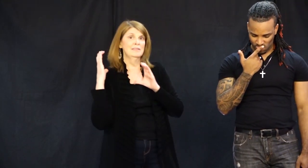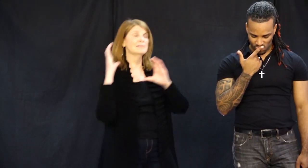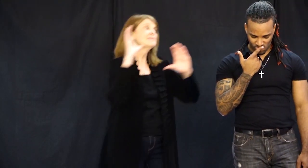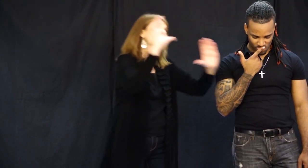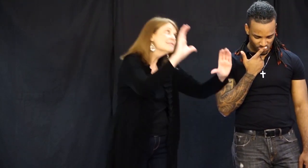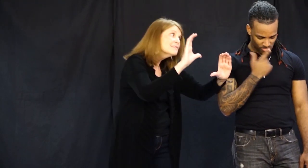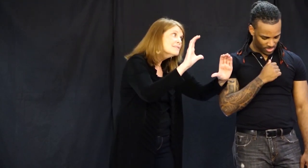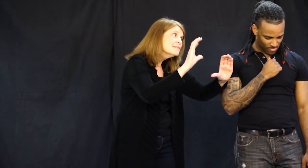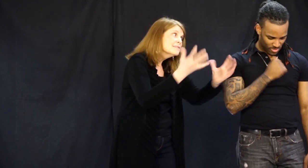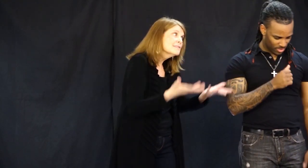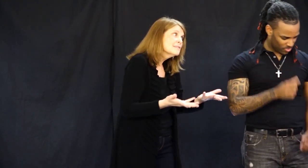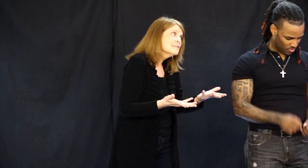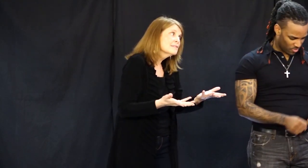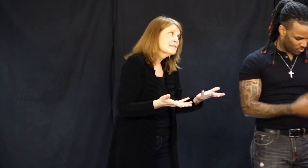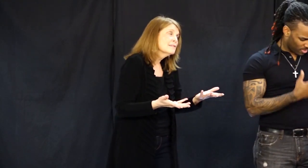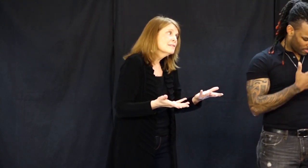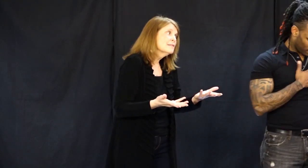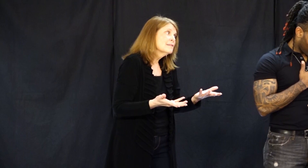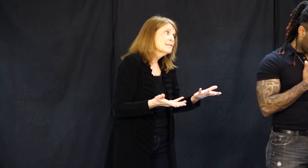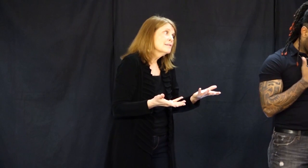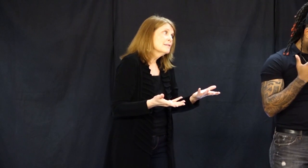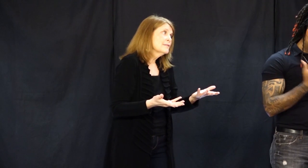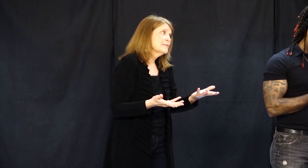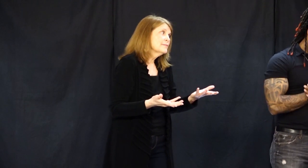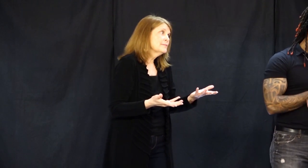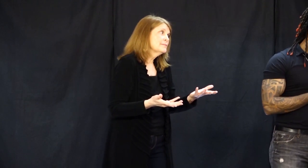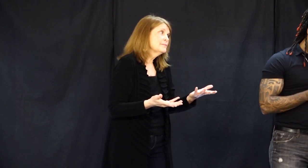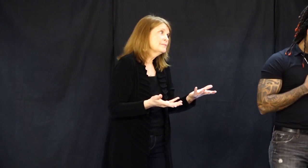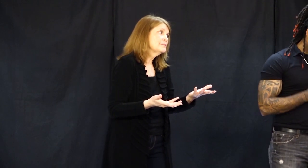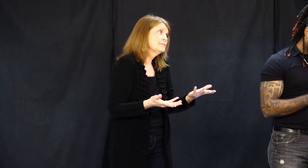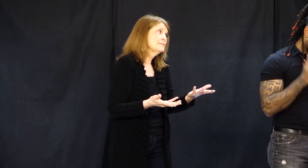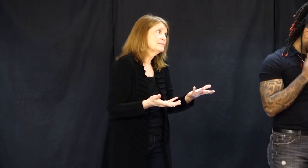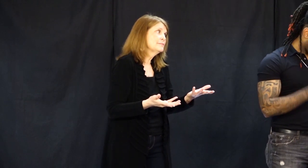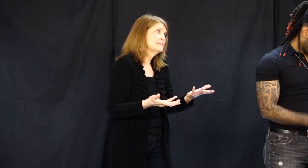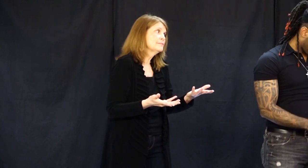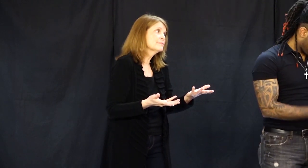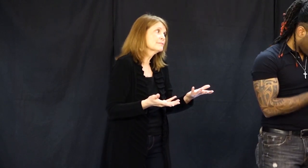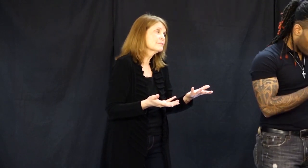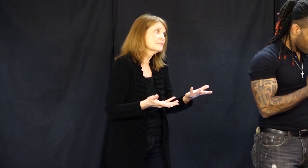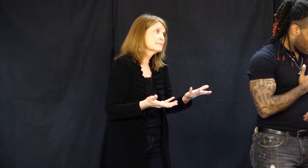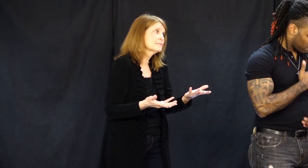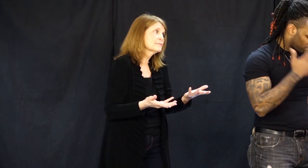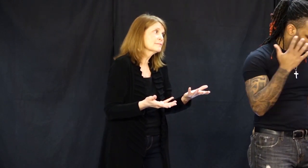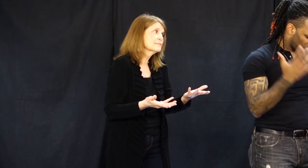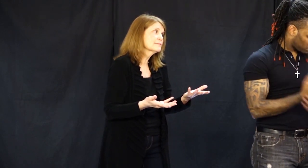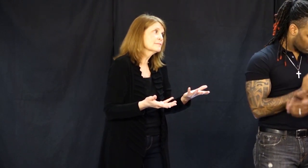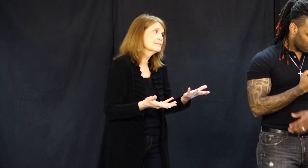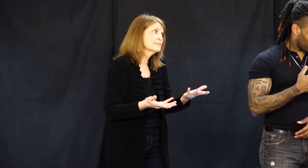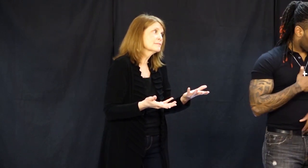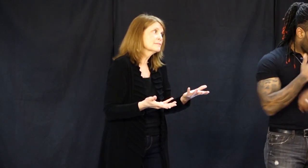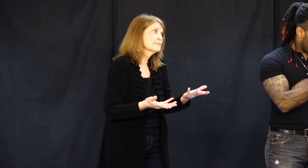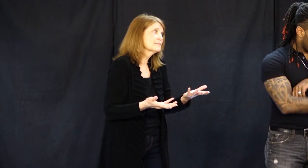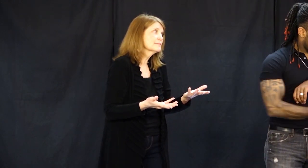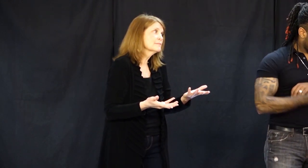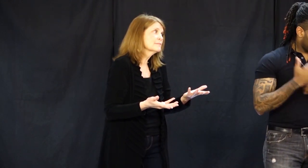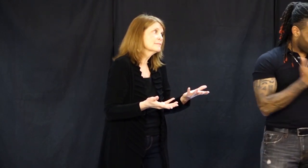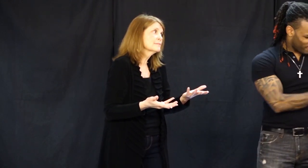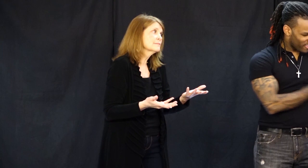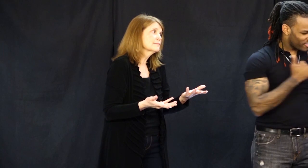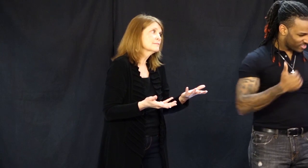So, I am not throwing away my shot. I am not throwing away my shot. Hey yo, I'm just like my country.